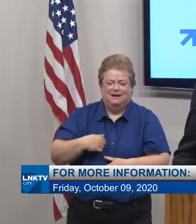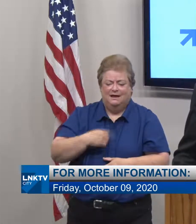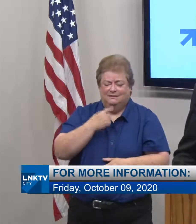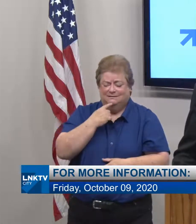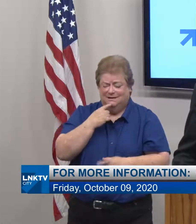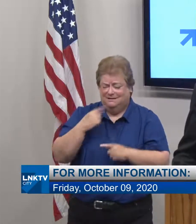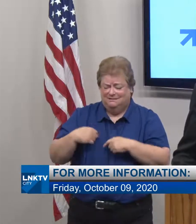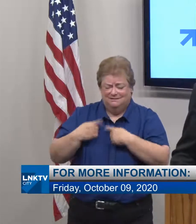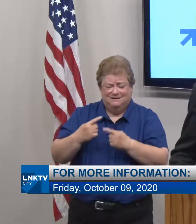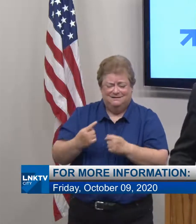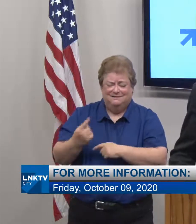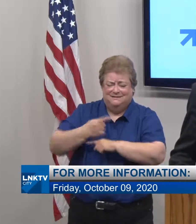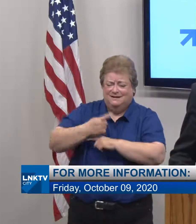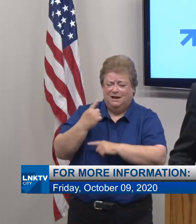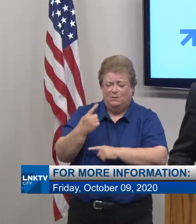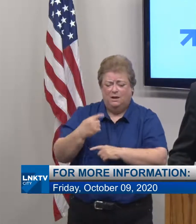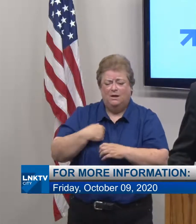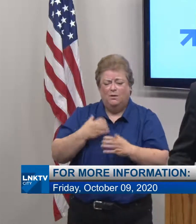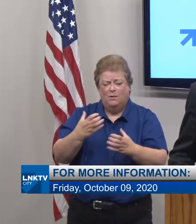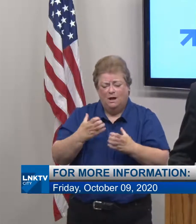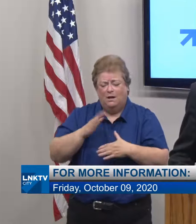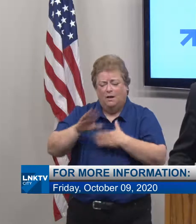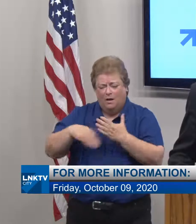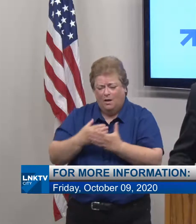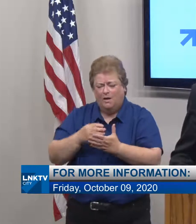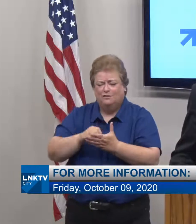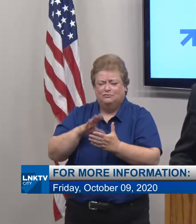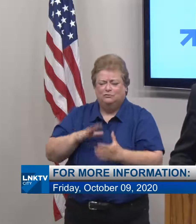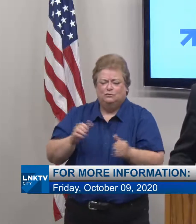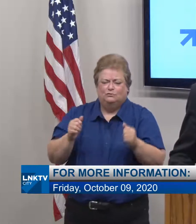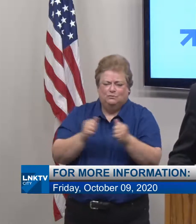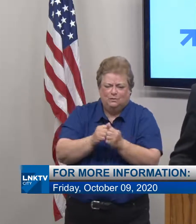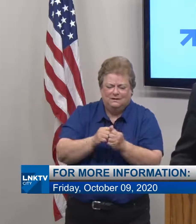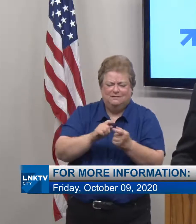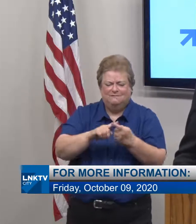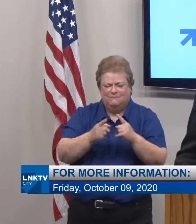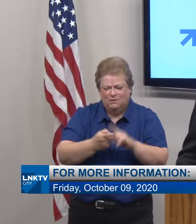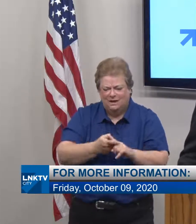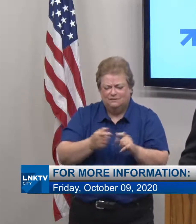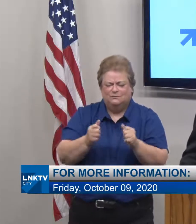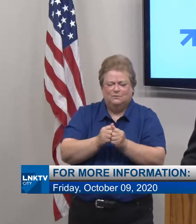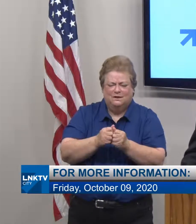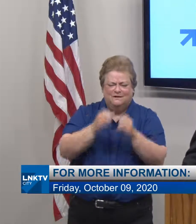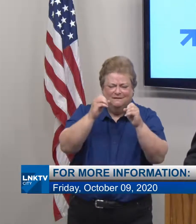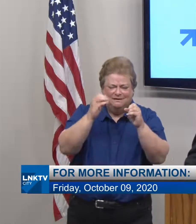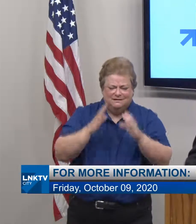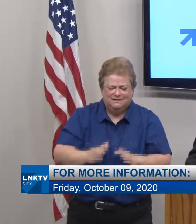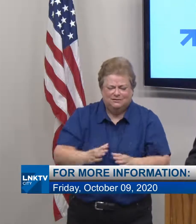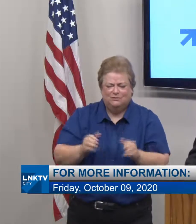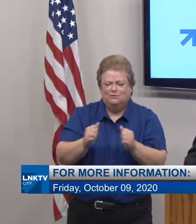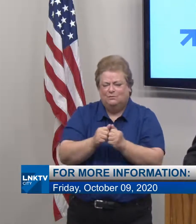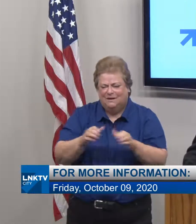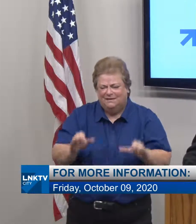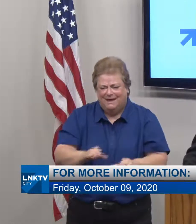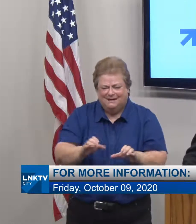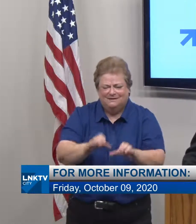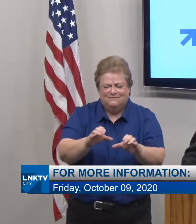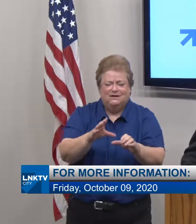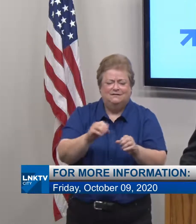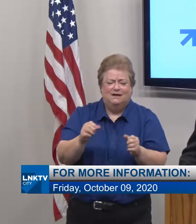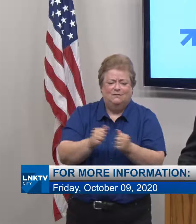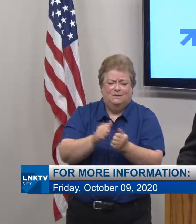goal was to get all of our students back with their teachers, back with their friends, back with their activities and their